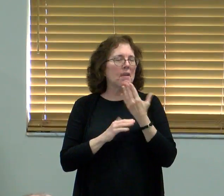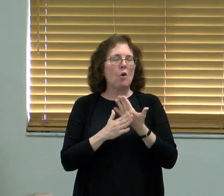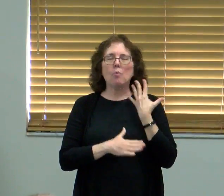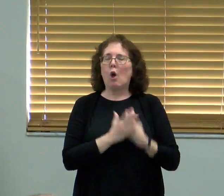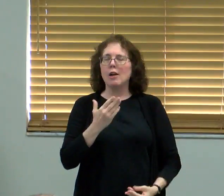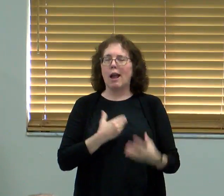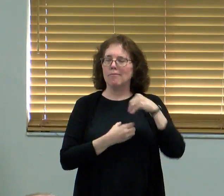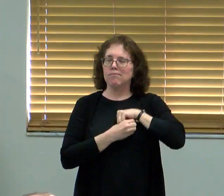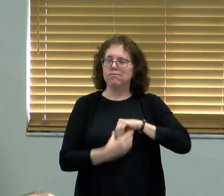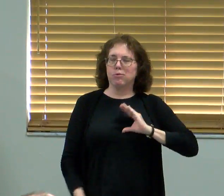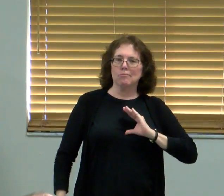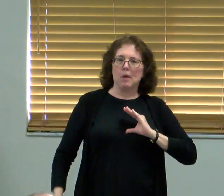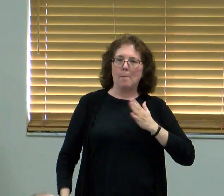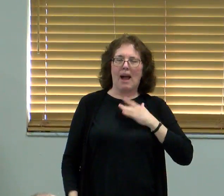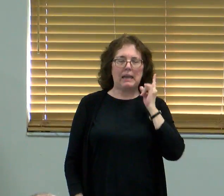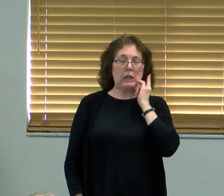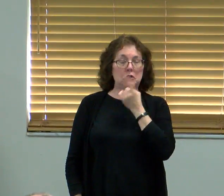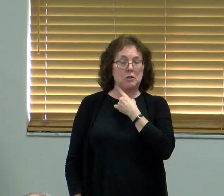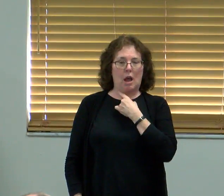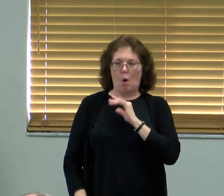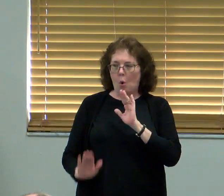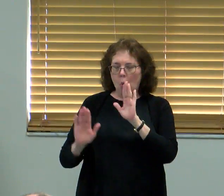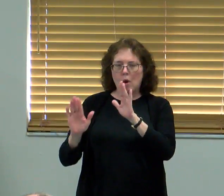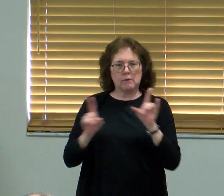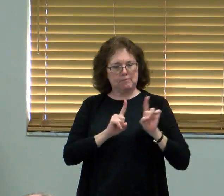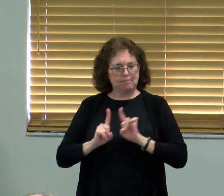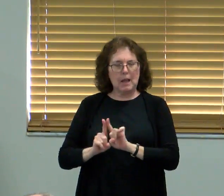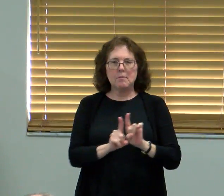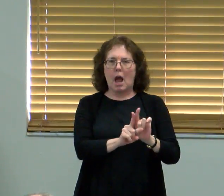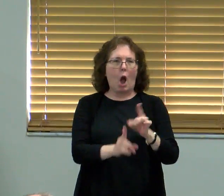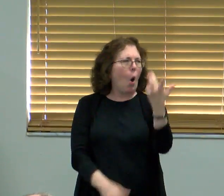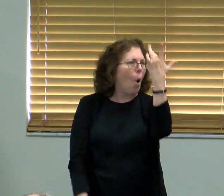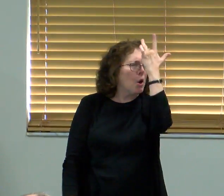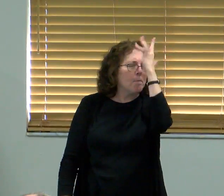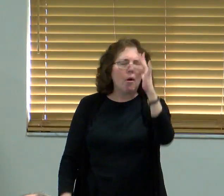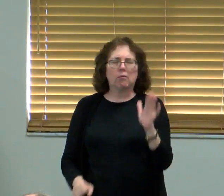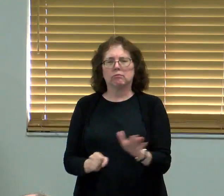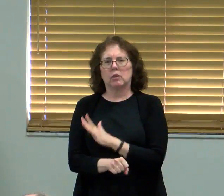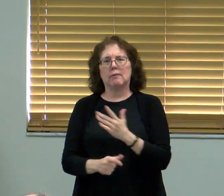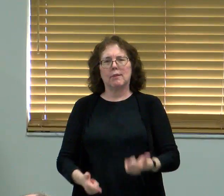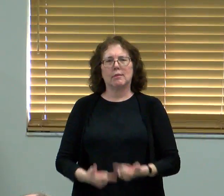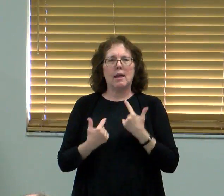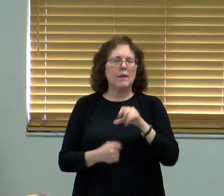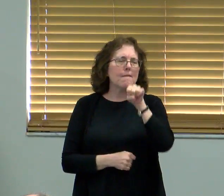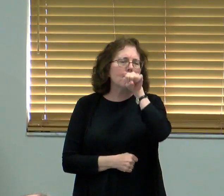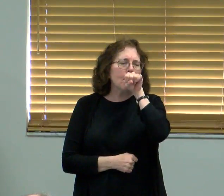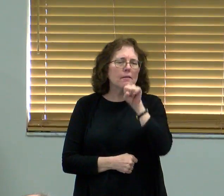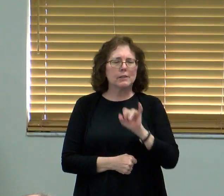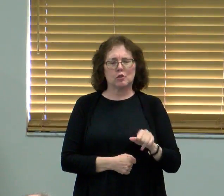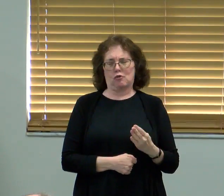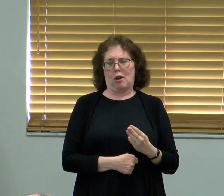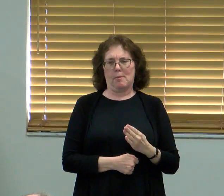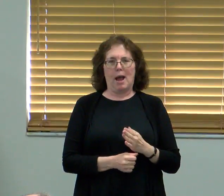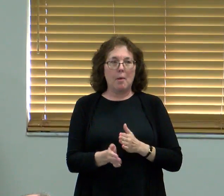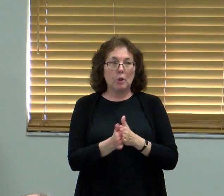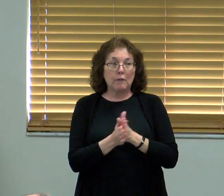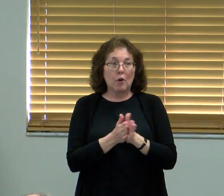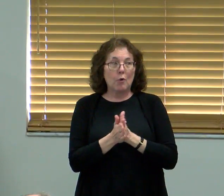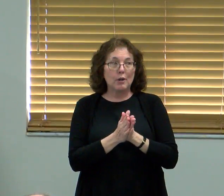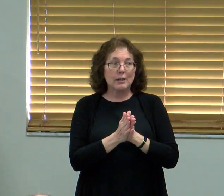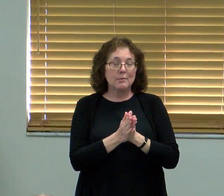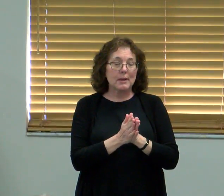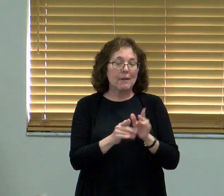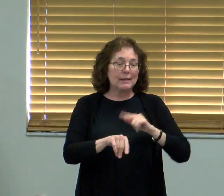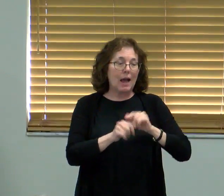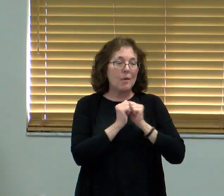missing. My ears. He is a wonderful companion, intelligent, full of life, and loves his job. I am looking forward to spending time